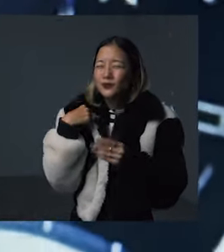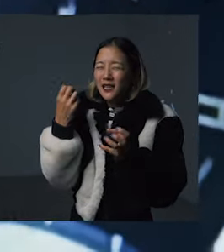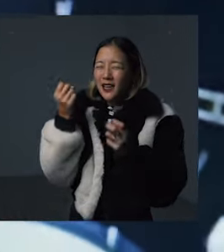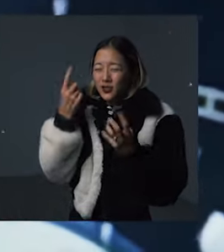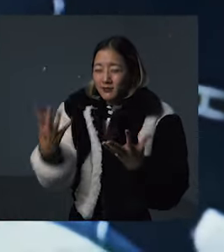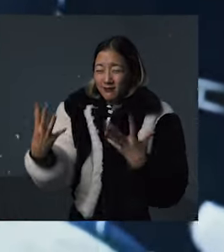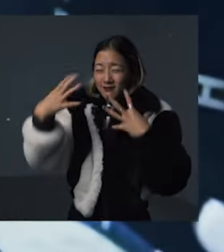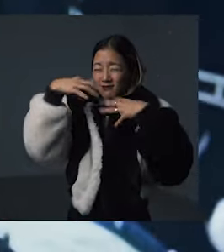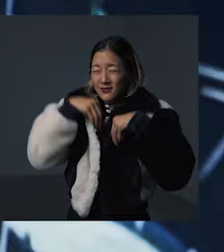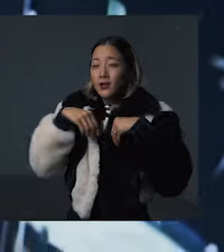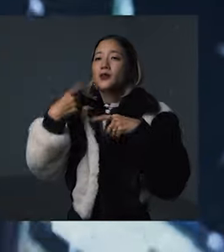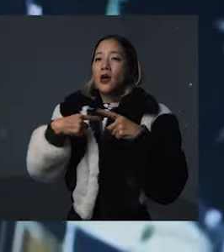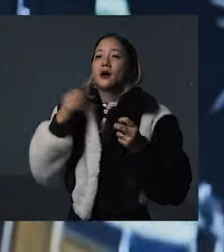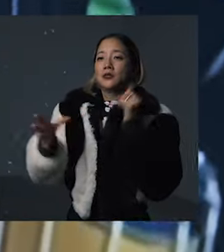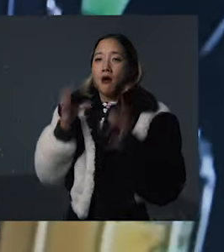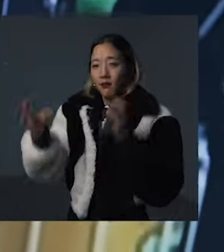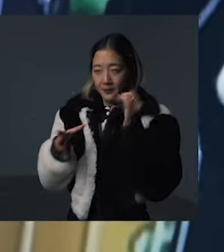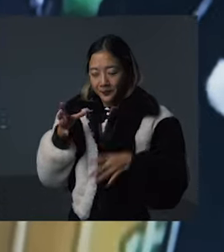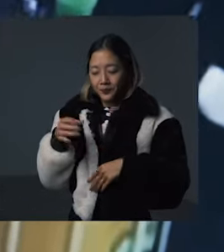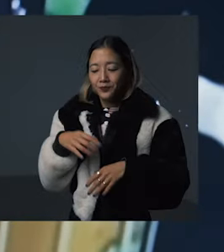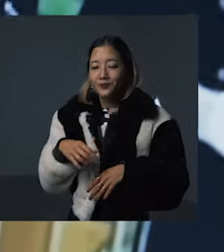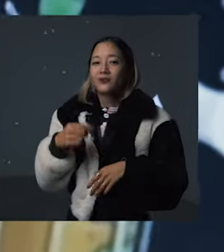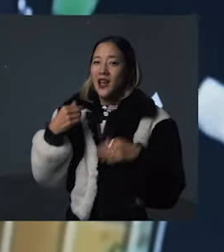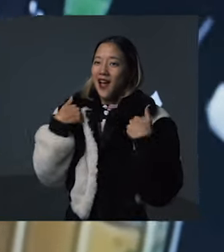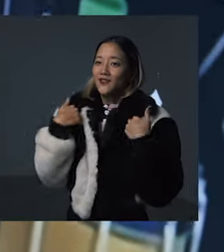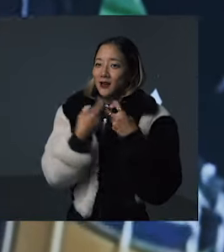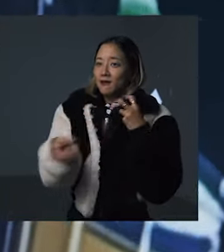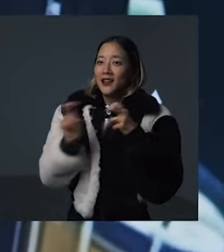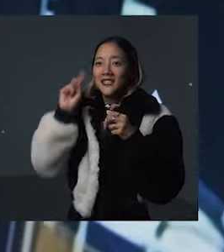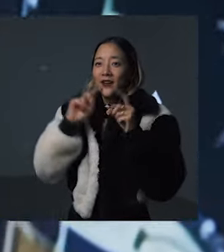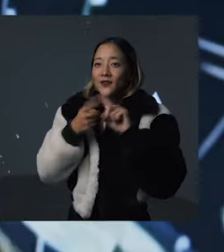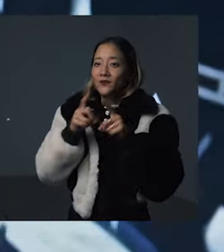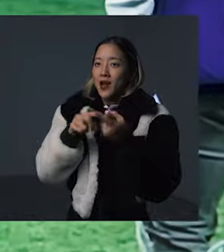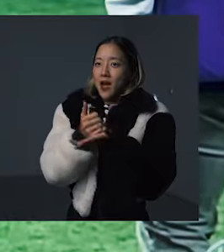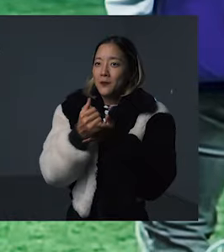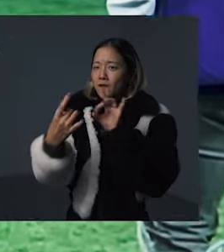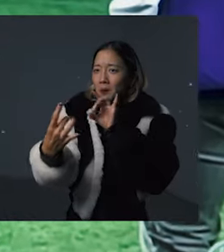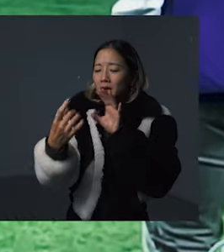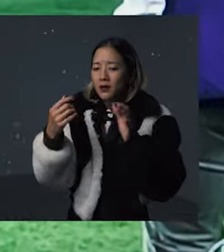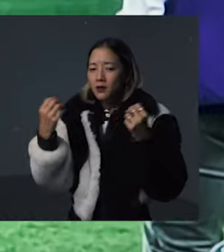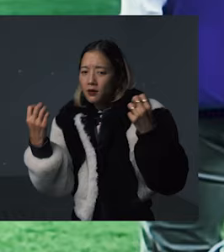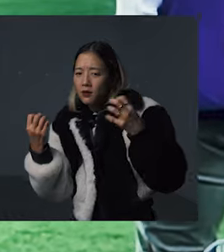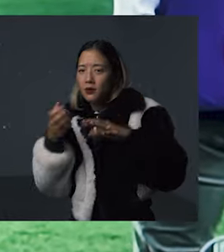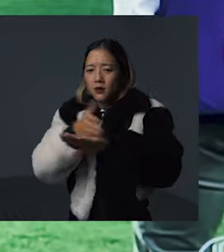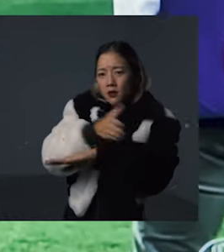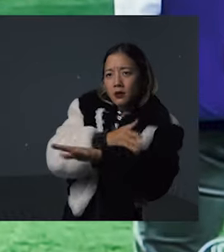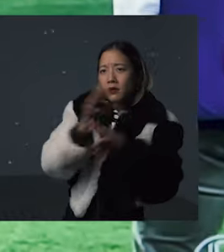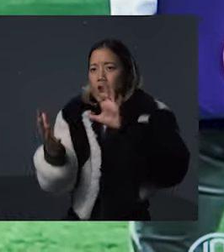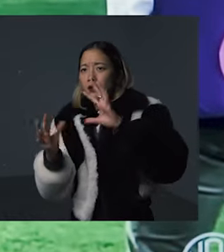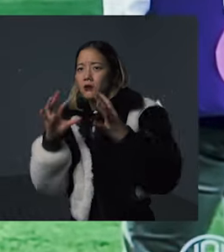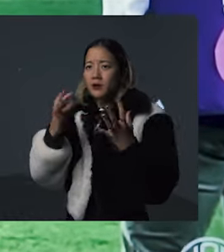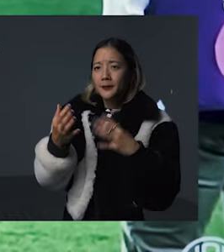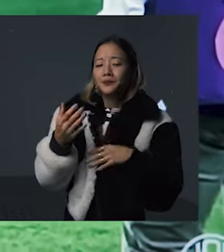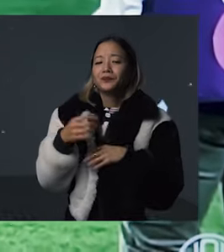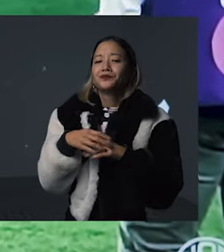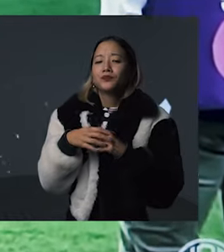preparation. I wanted to understand the material in its entirety and then perform it. But I